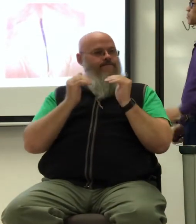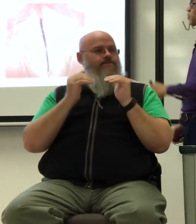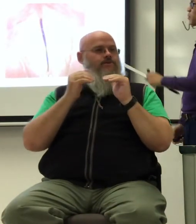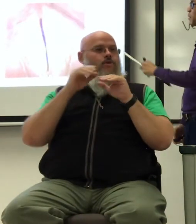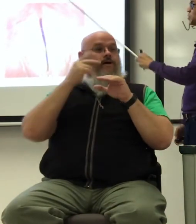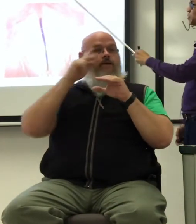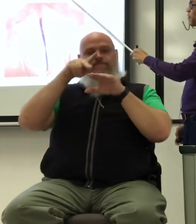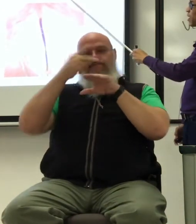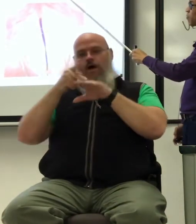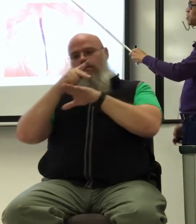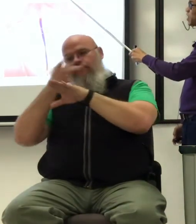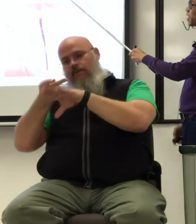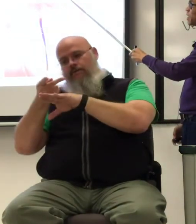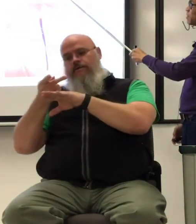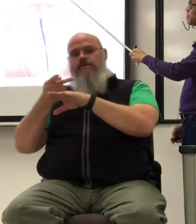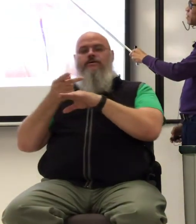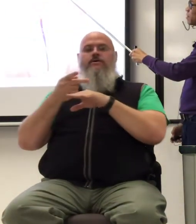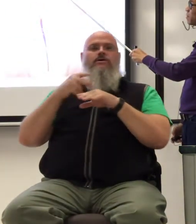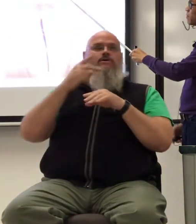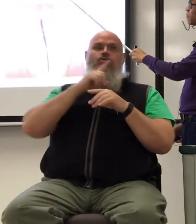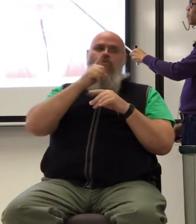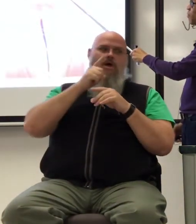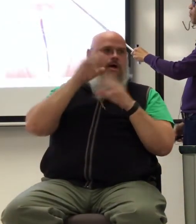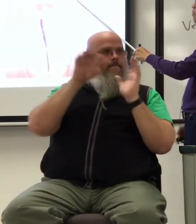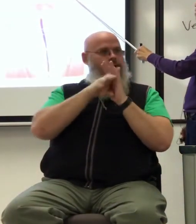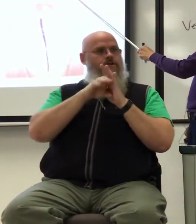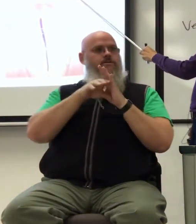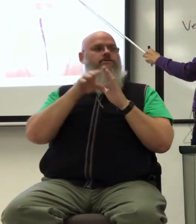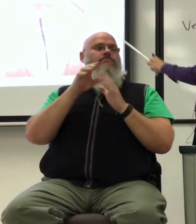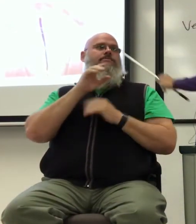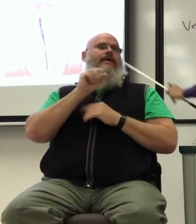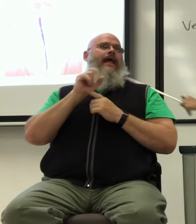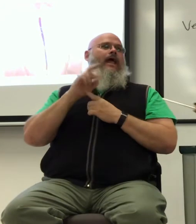Well, there's a real picture of air rushing in. The vocal